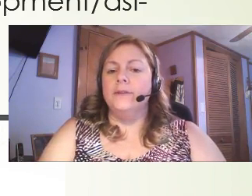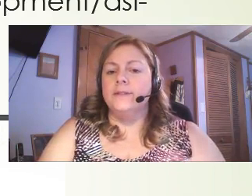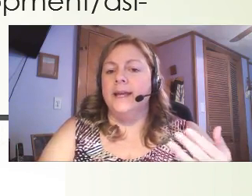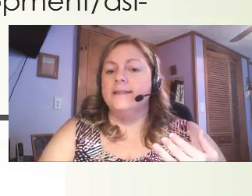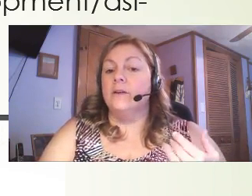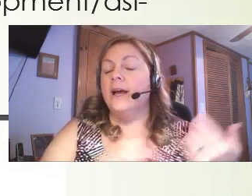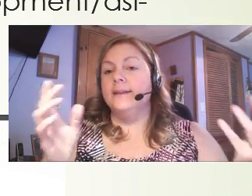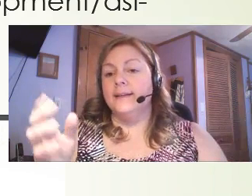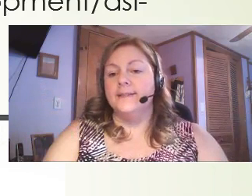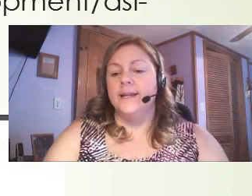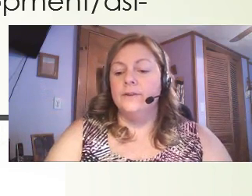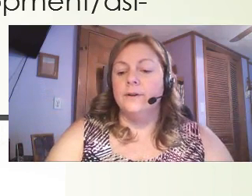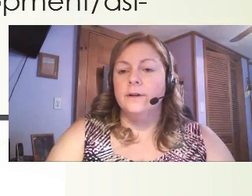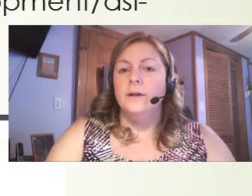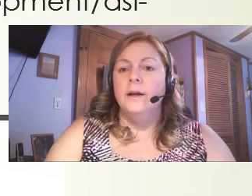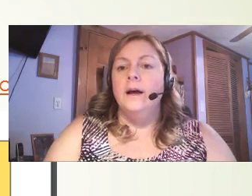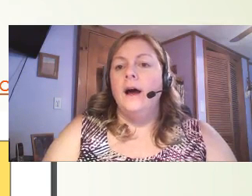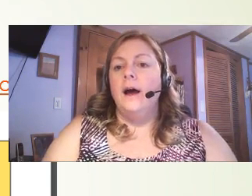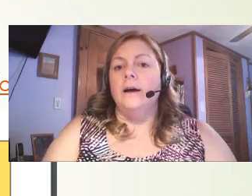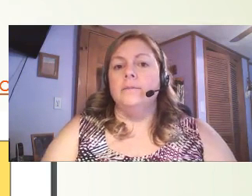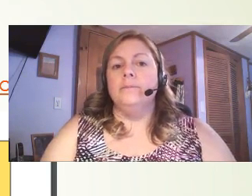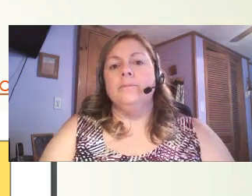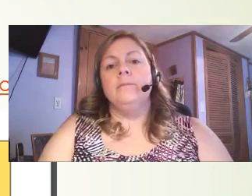PDF that's an ASL content standard,